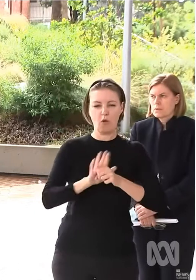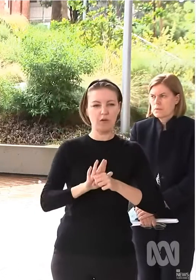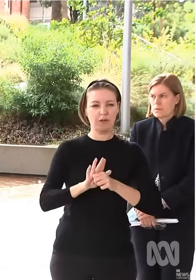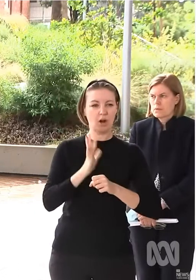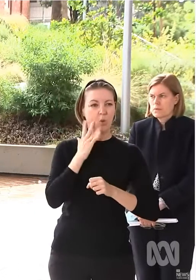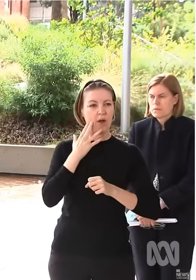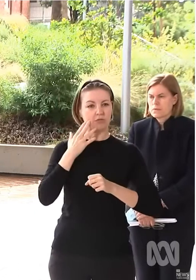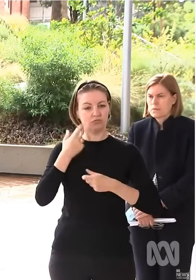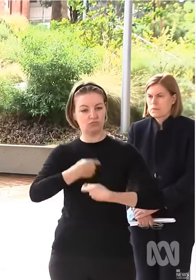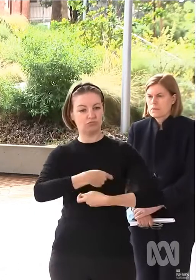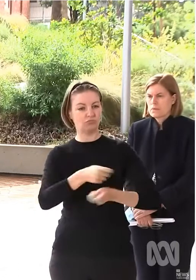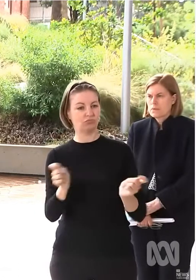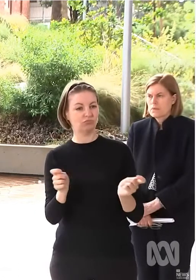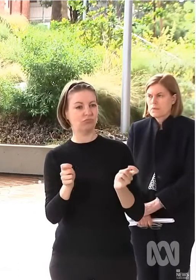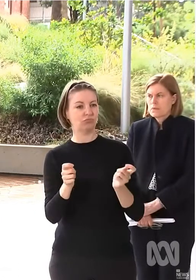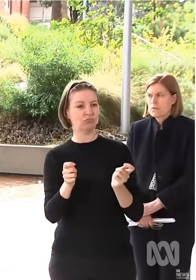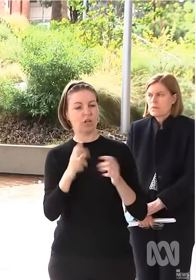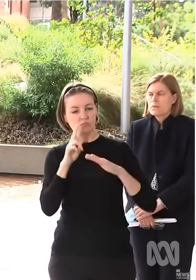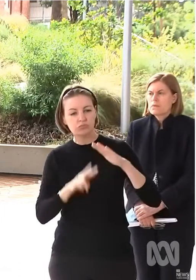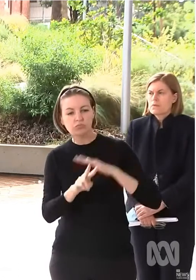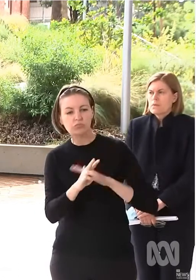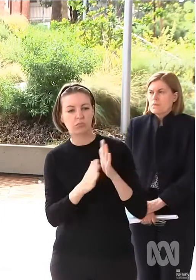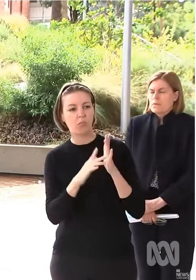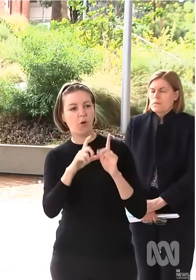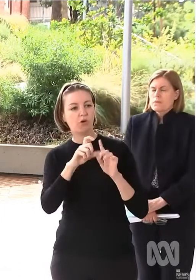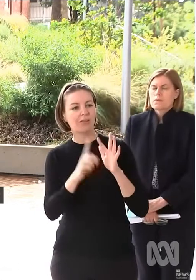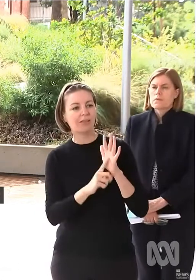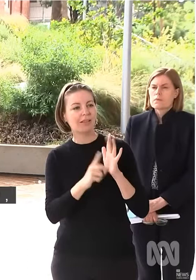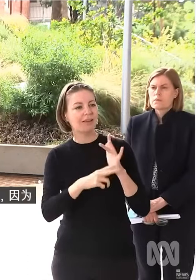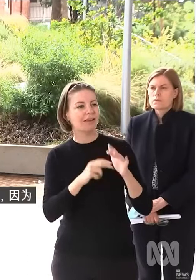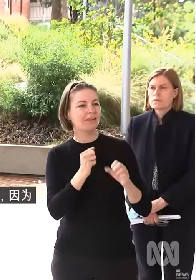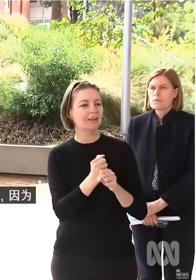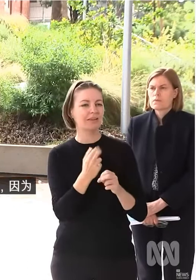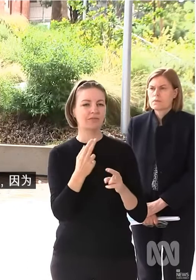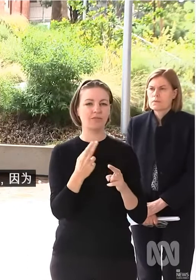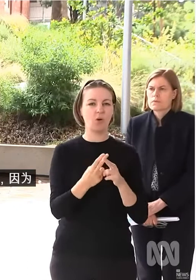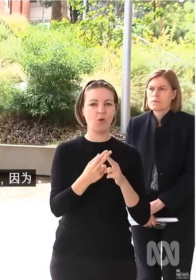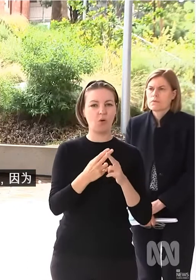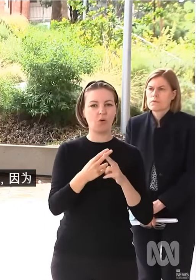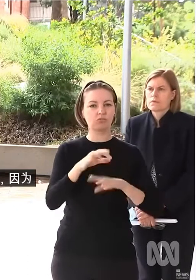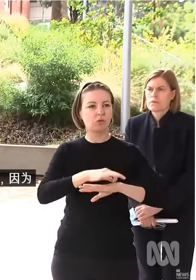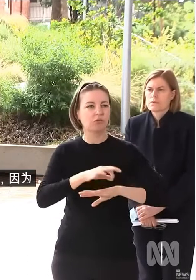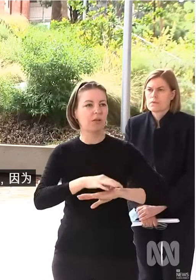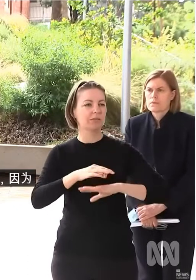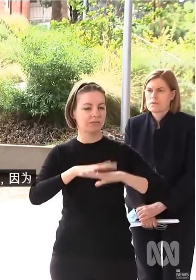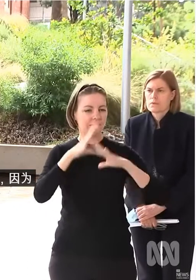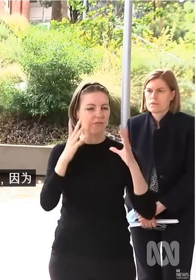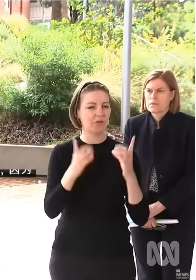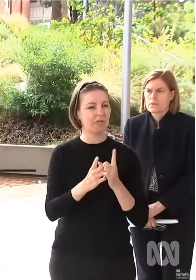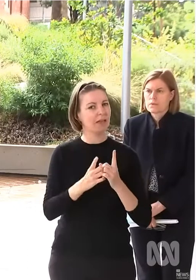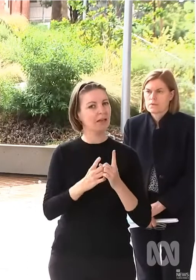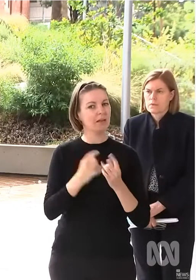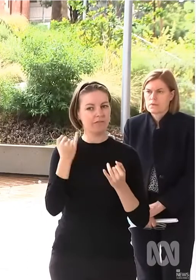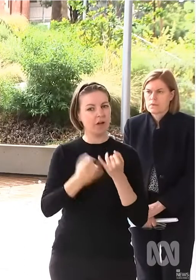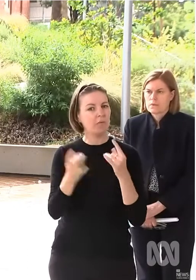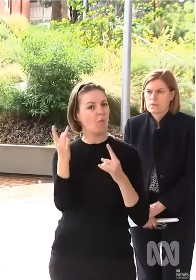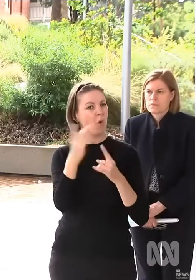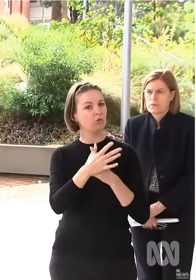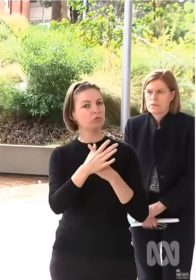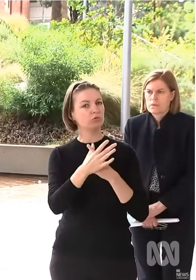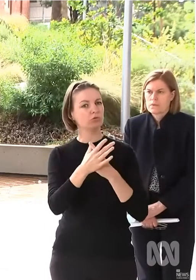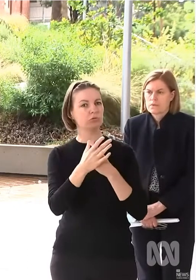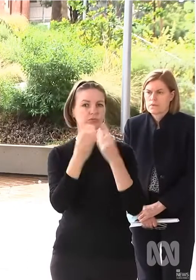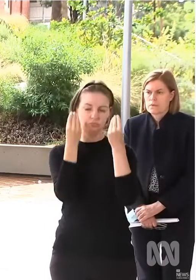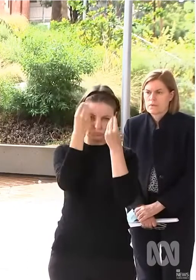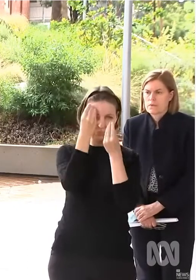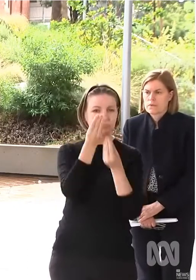releasing the modelling for hospitalisations and where we're tracking is important, because providing information to the public instills confidence in whatever